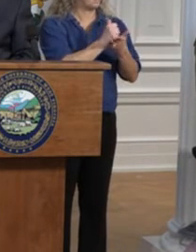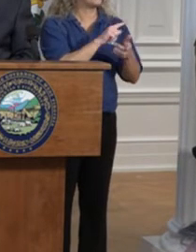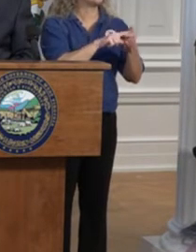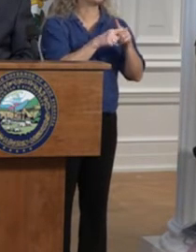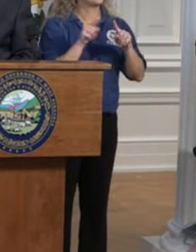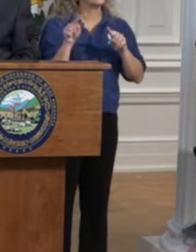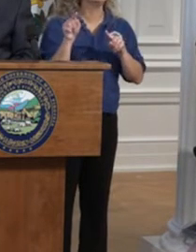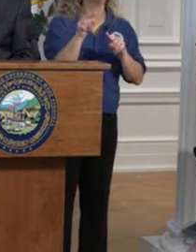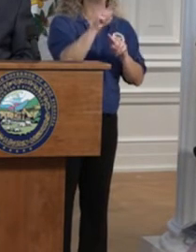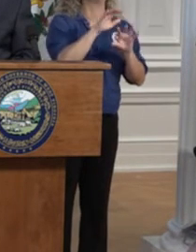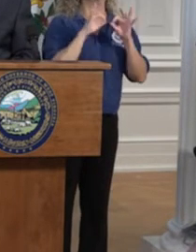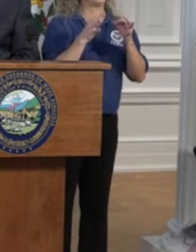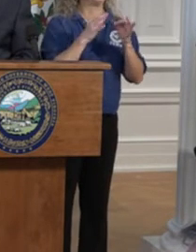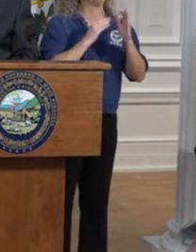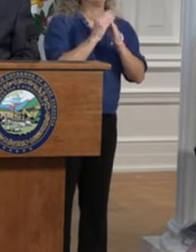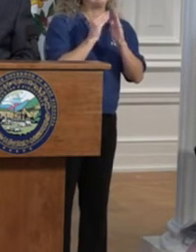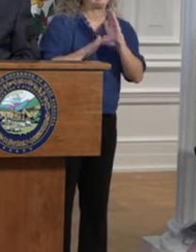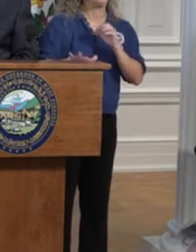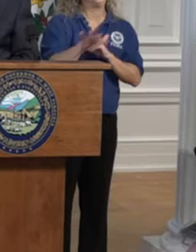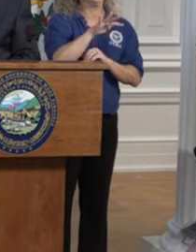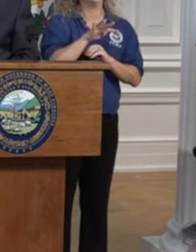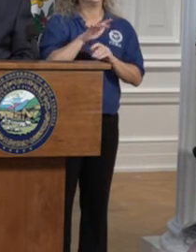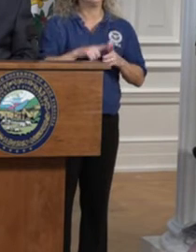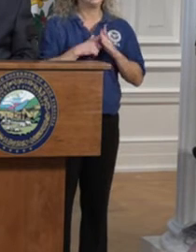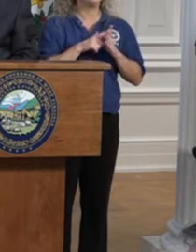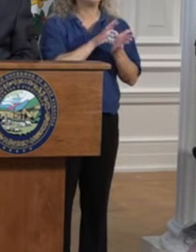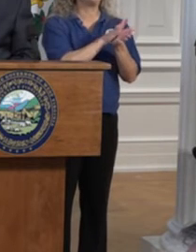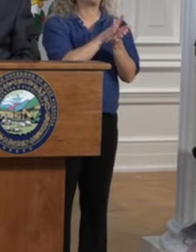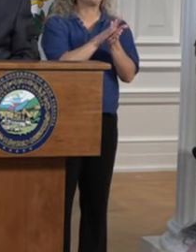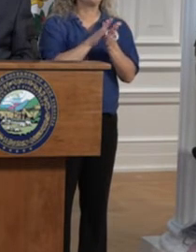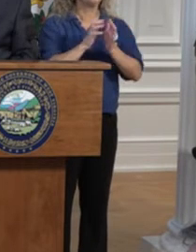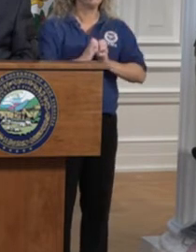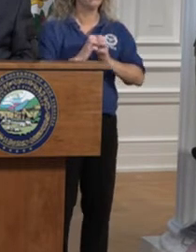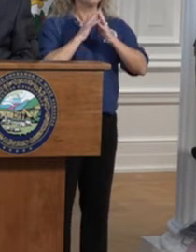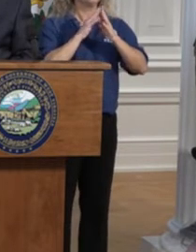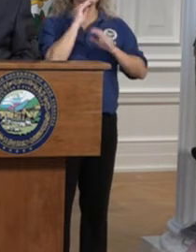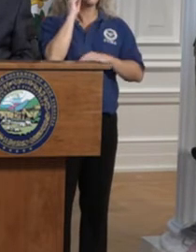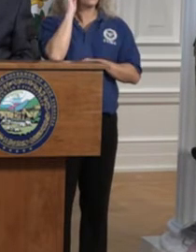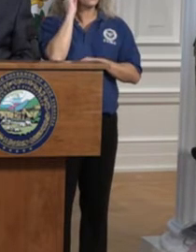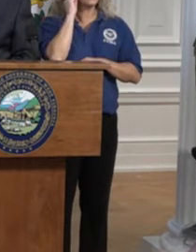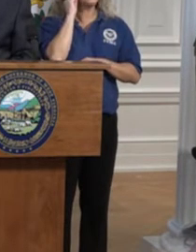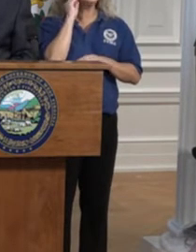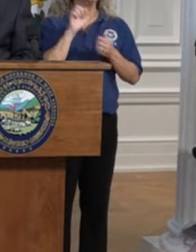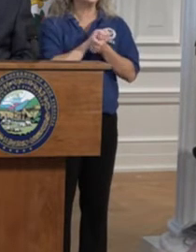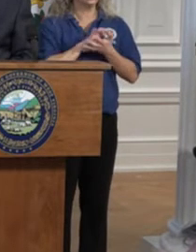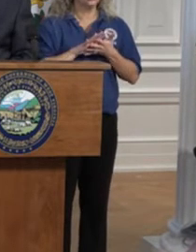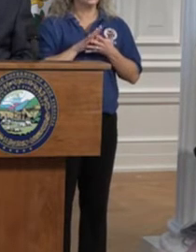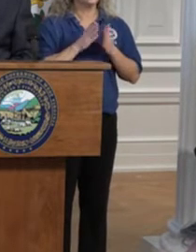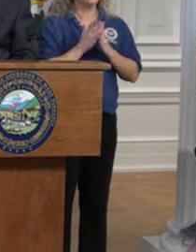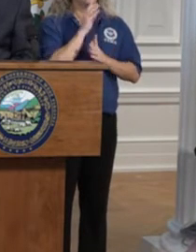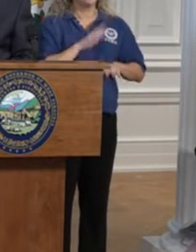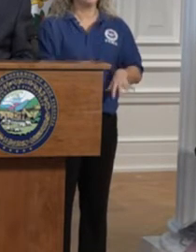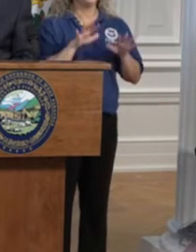friends, families, and neighbors as they begin to clean up and rebuild homes that have been destroyed.